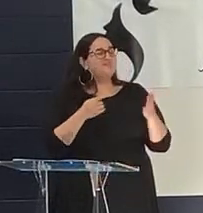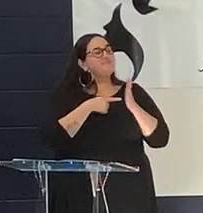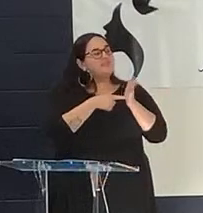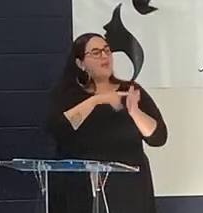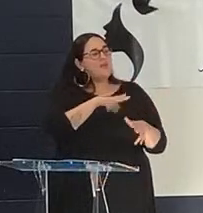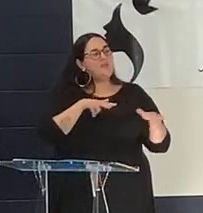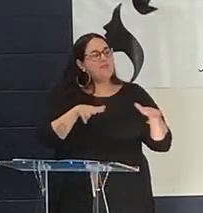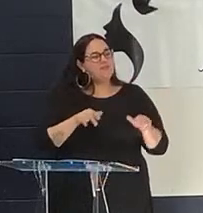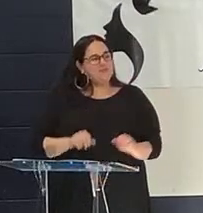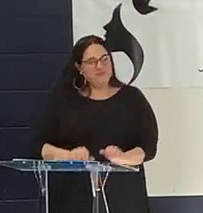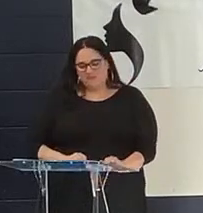things.